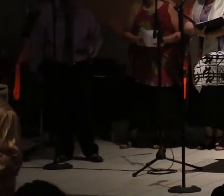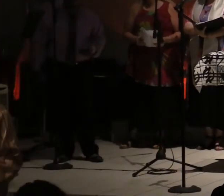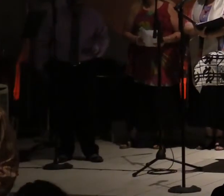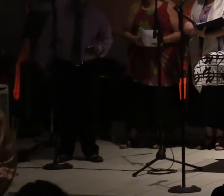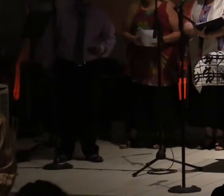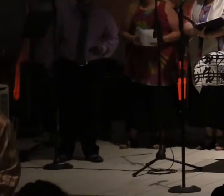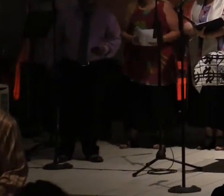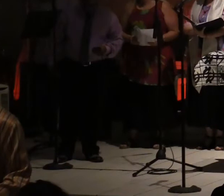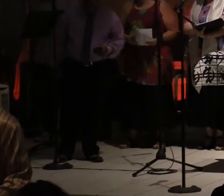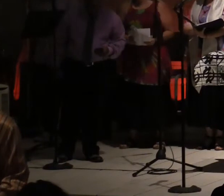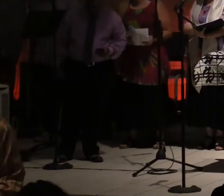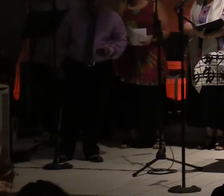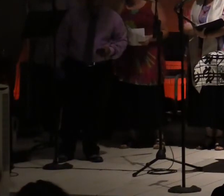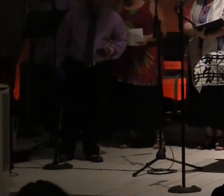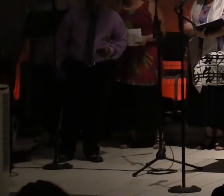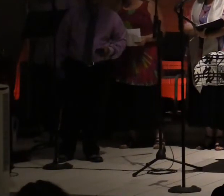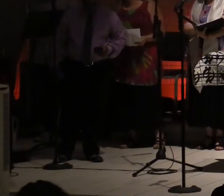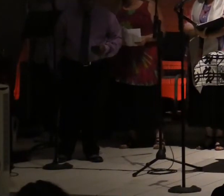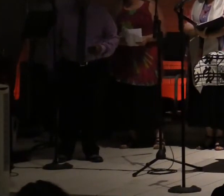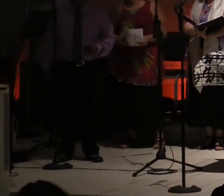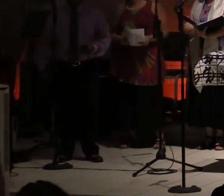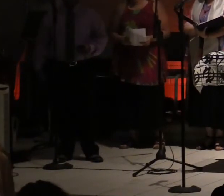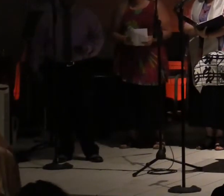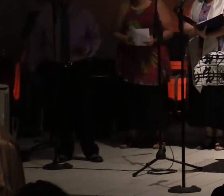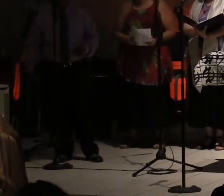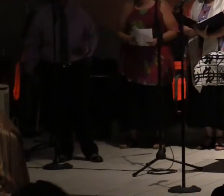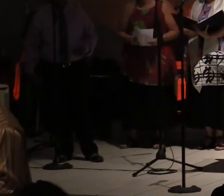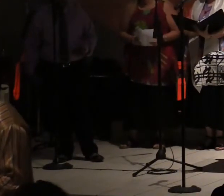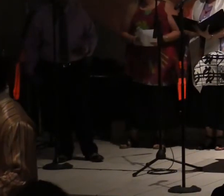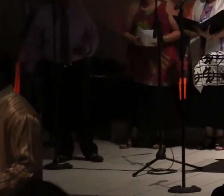love and we carry joy. So together we